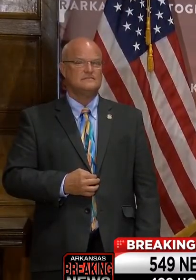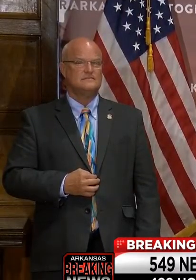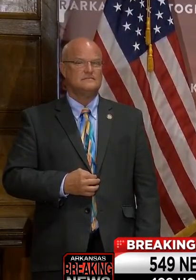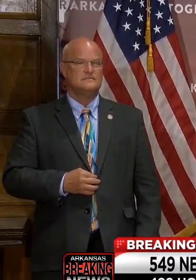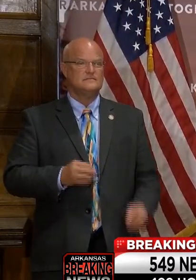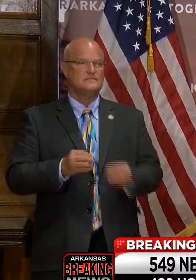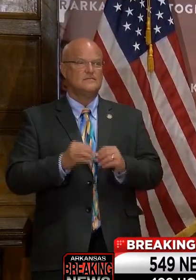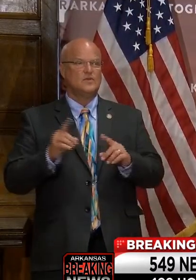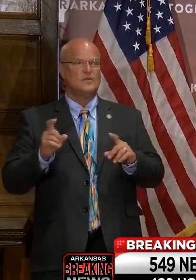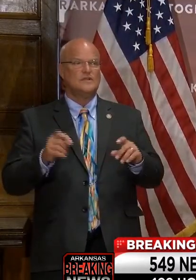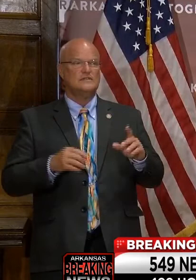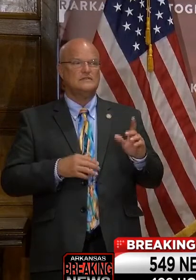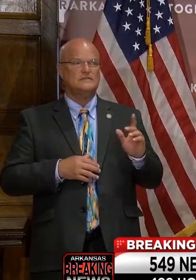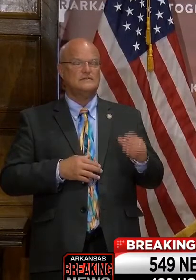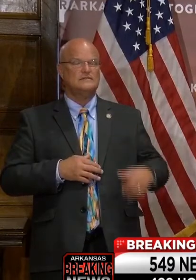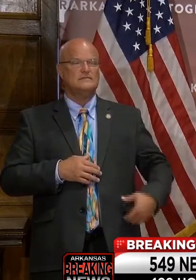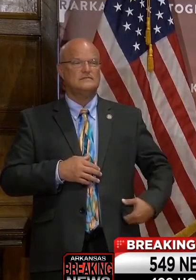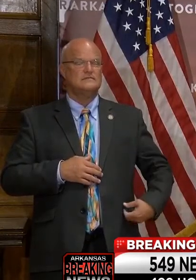Any other questions?